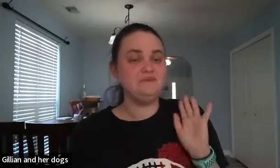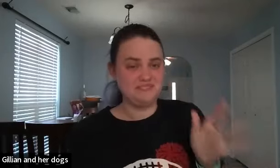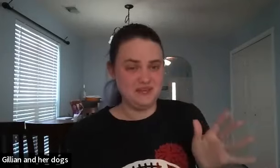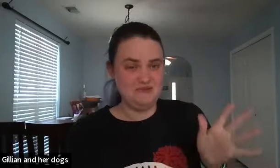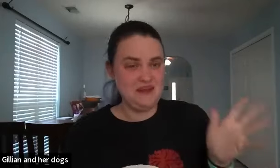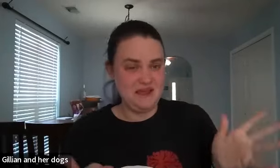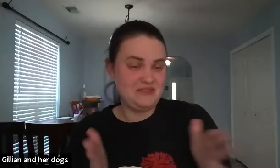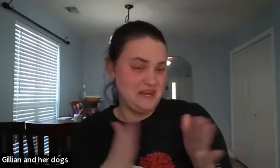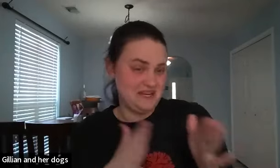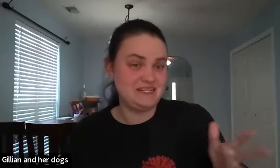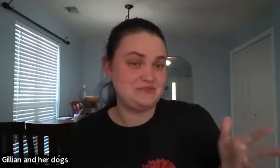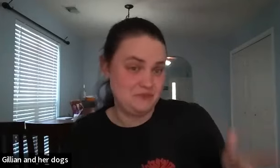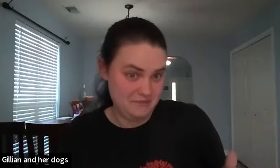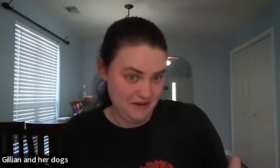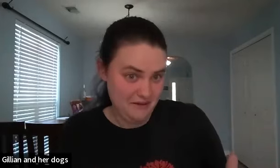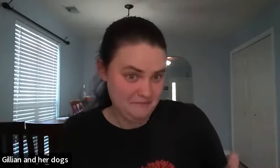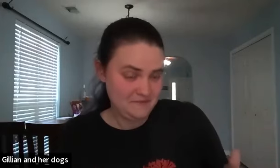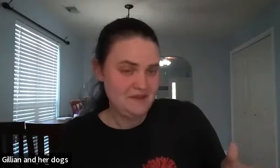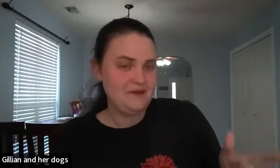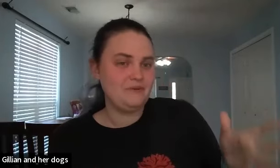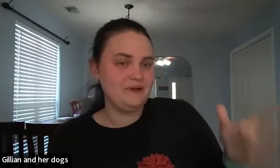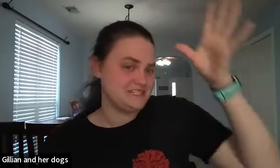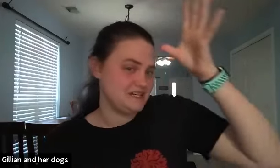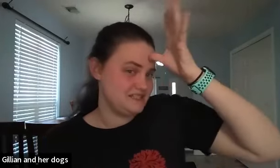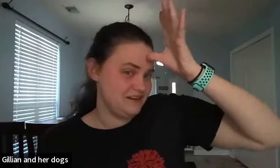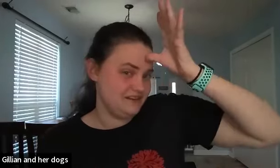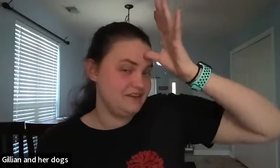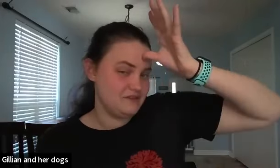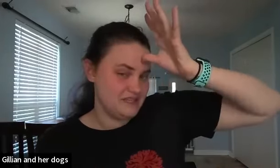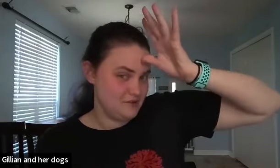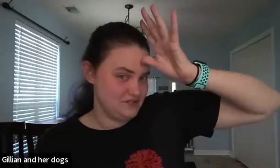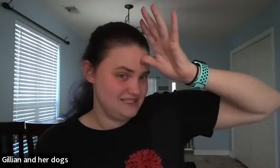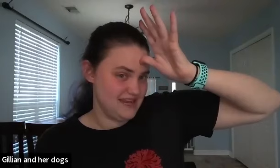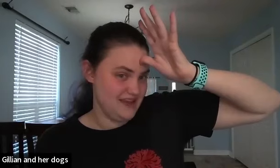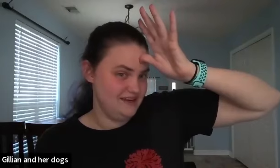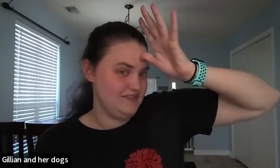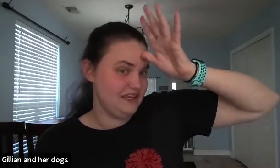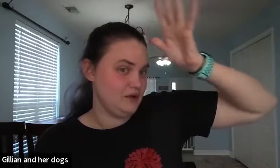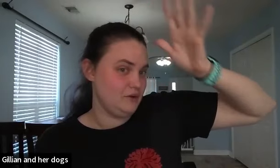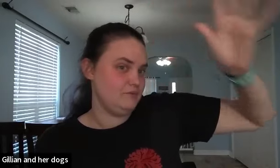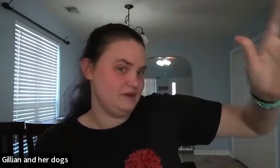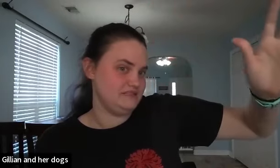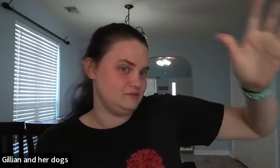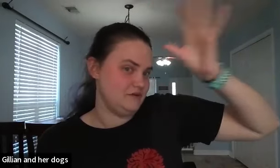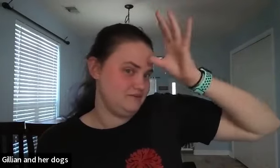so now the next one is grandpa, which is going to start, you know, the same motion as dad, and then go bounce as well.